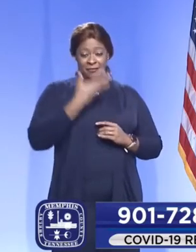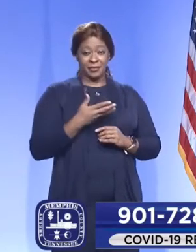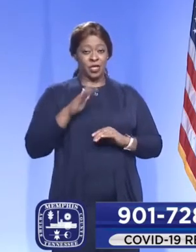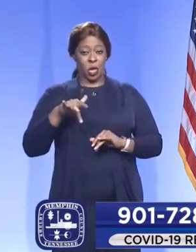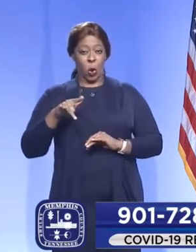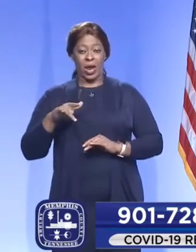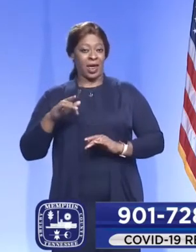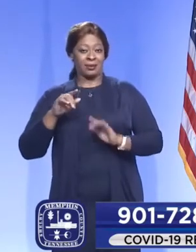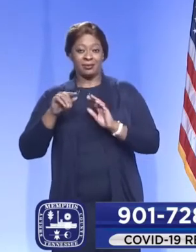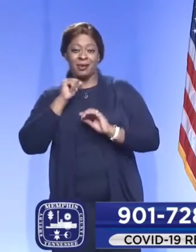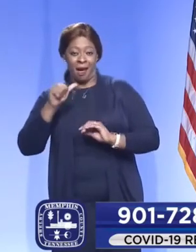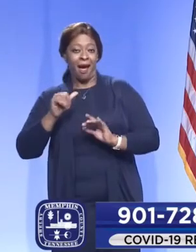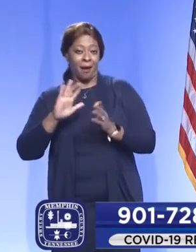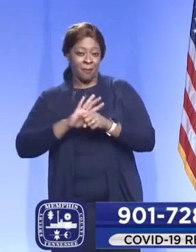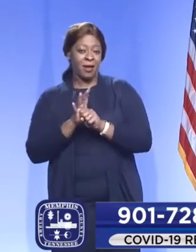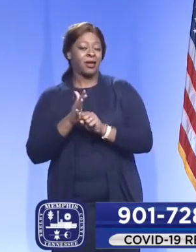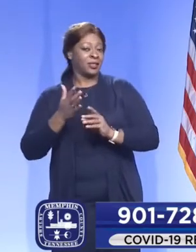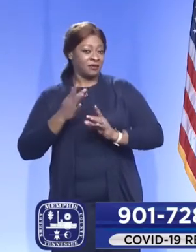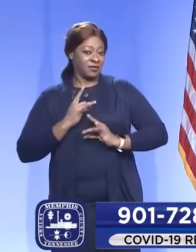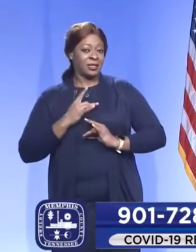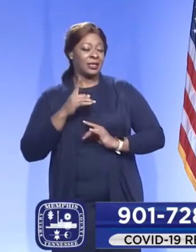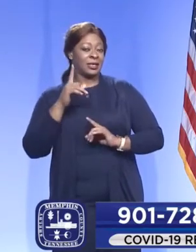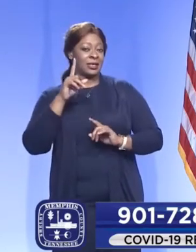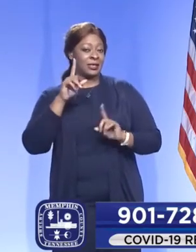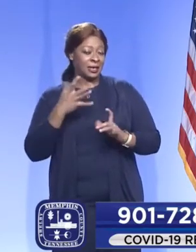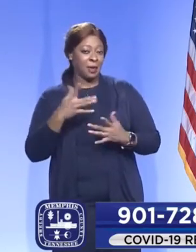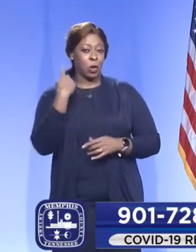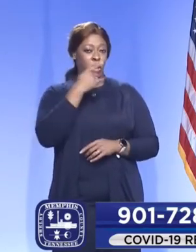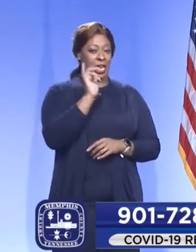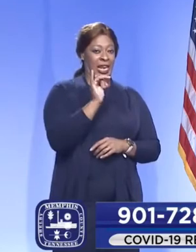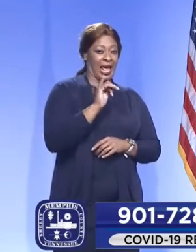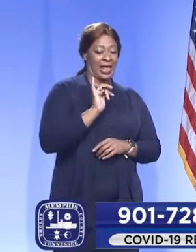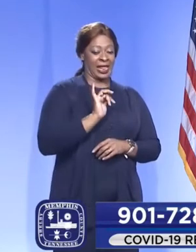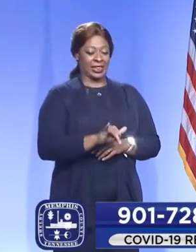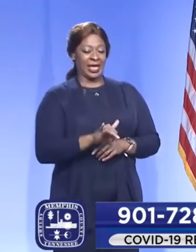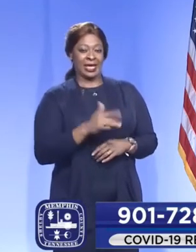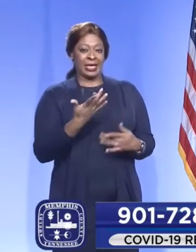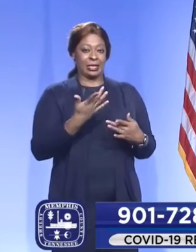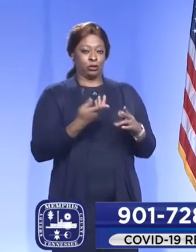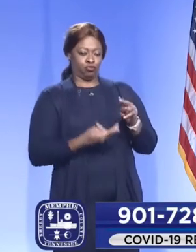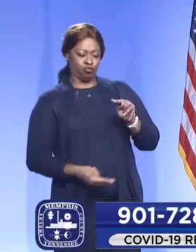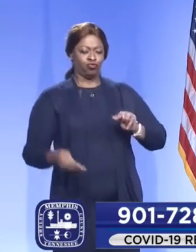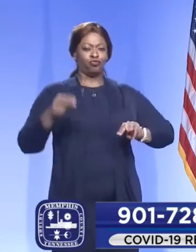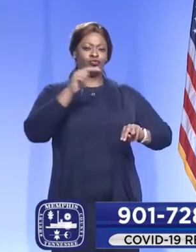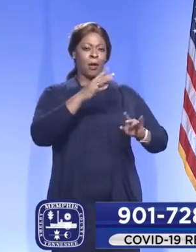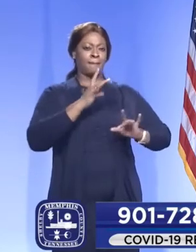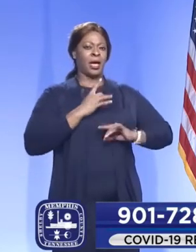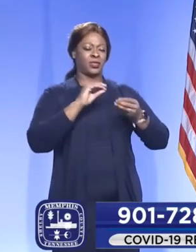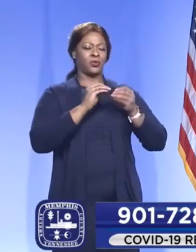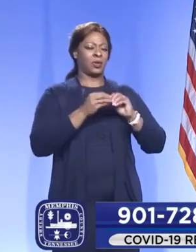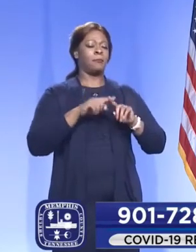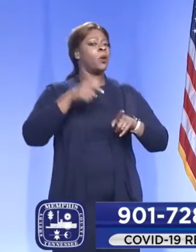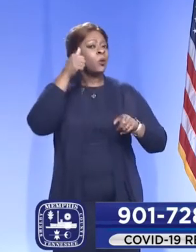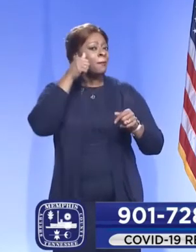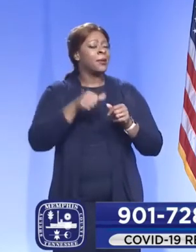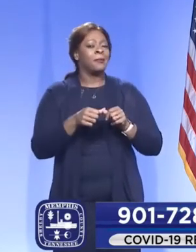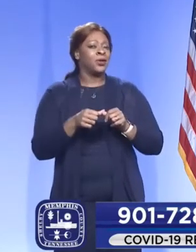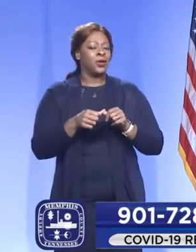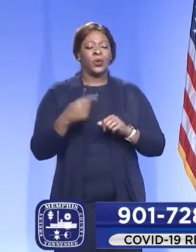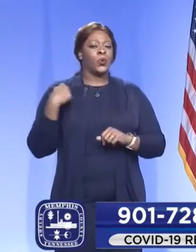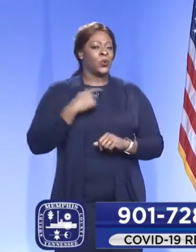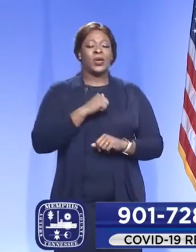practice of transmitting their positive data first and then their negative data afterwards. And if we happen to pull the